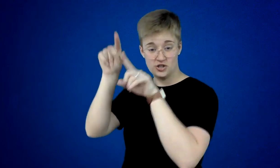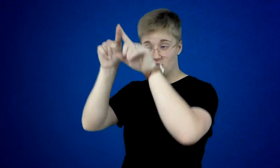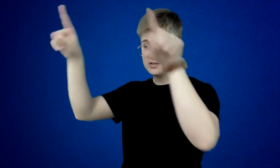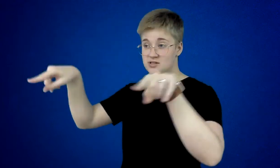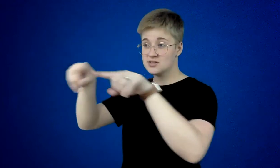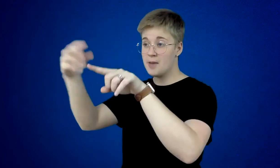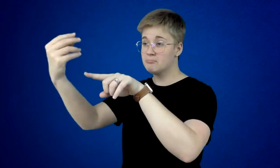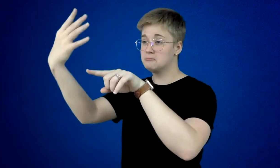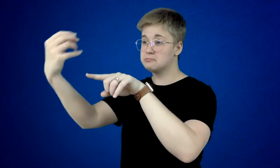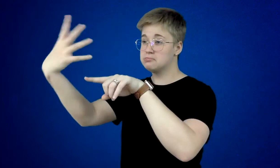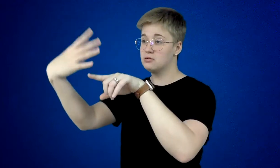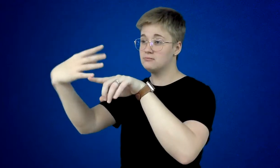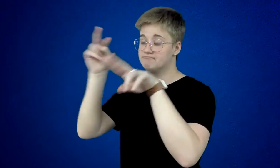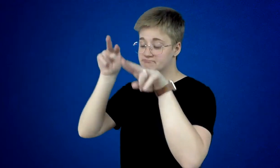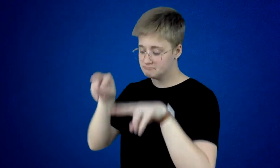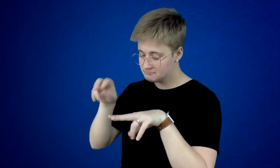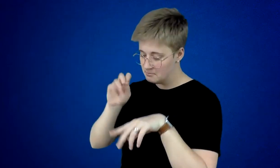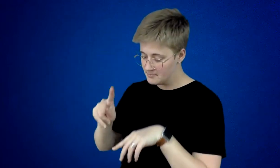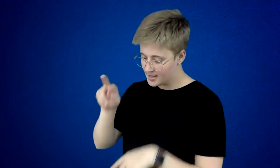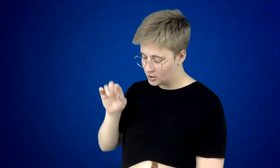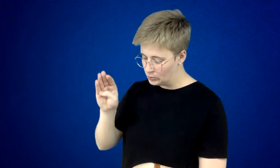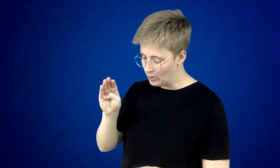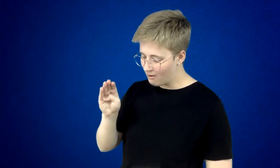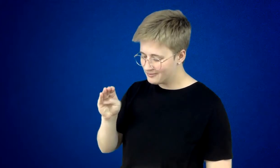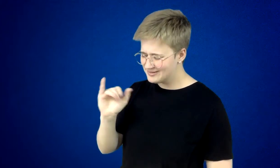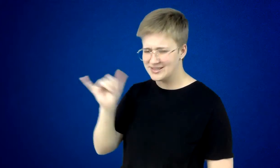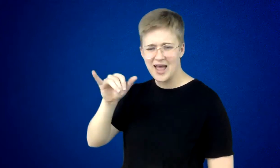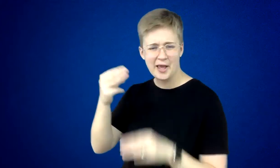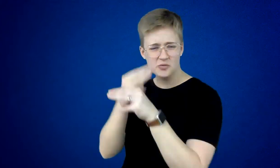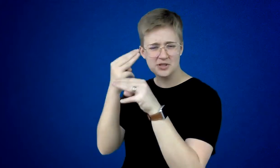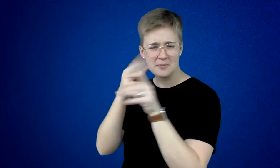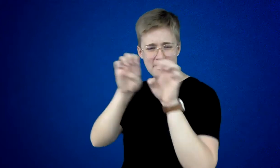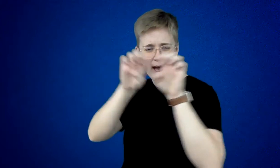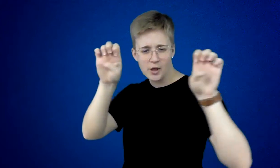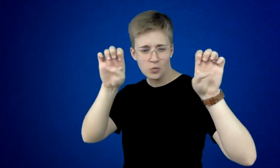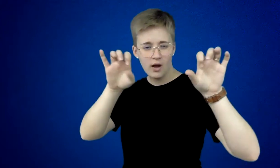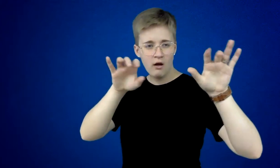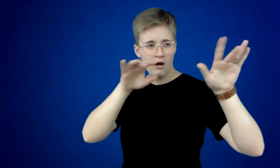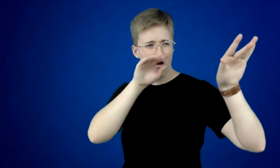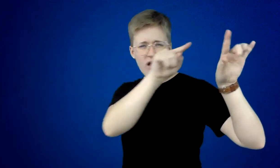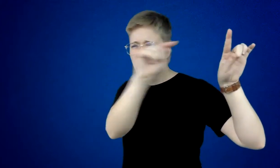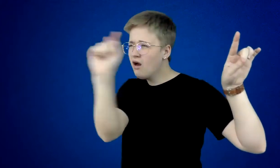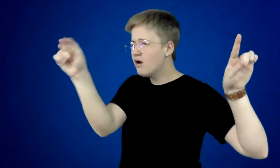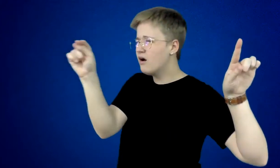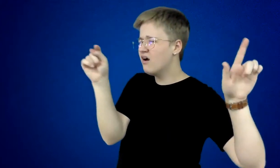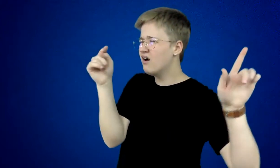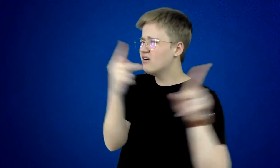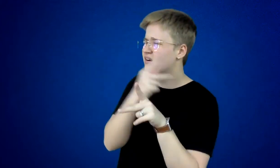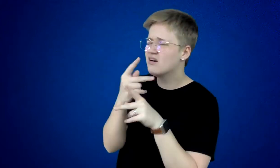then she looked back at him, as if it was all a math equation she was trying to make come out right in her head.